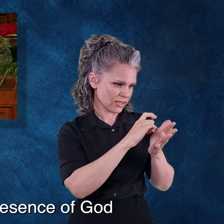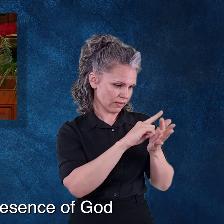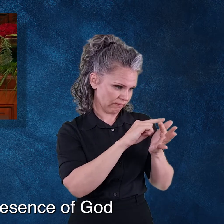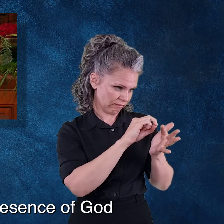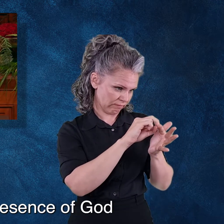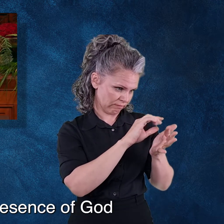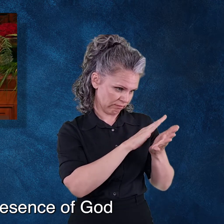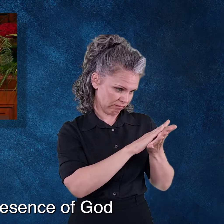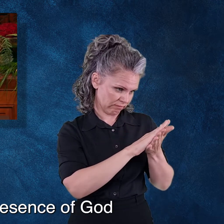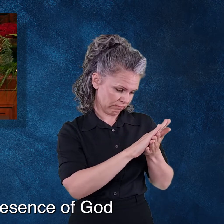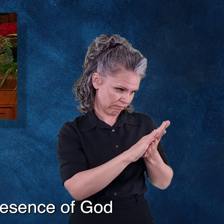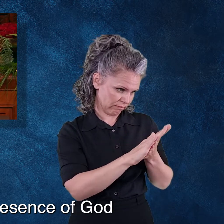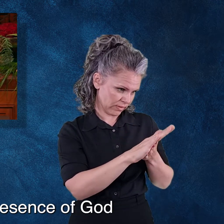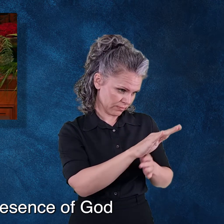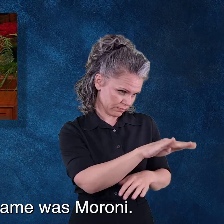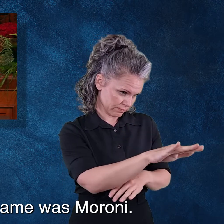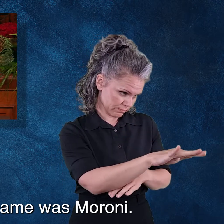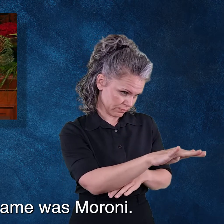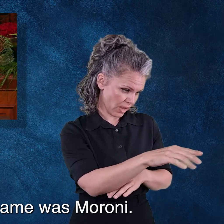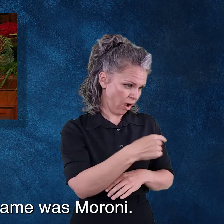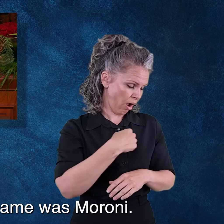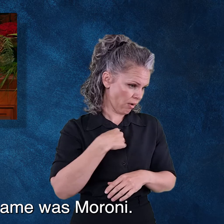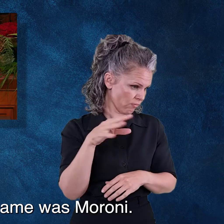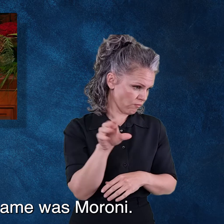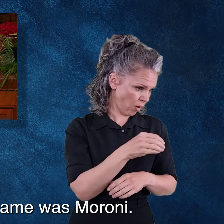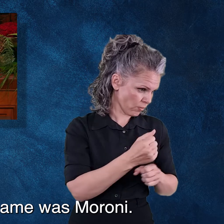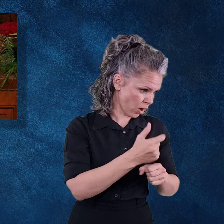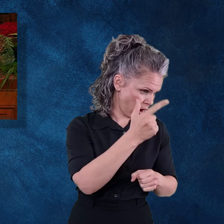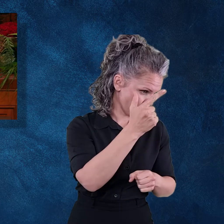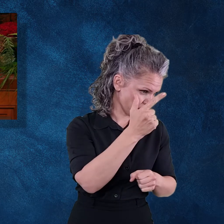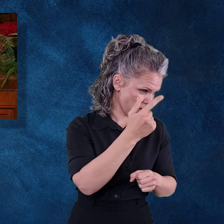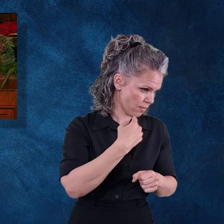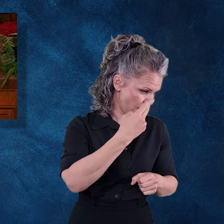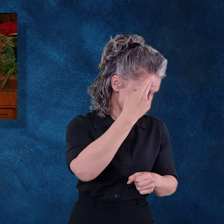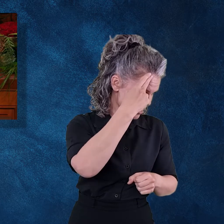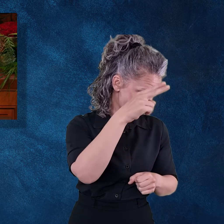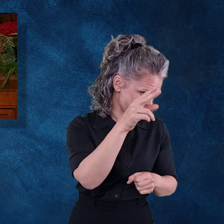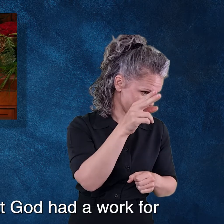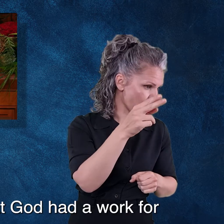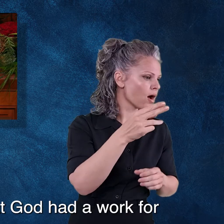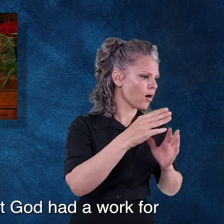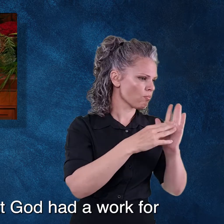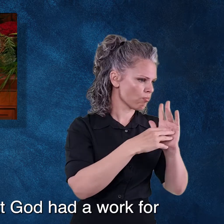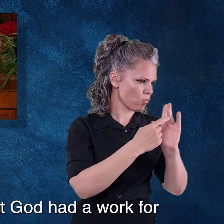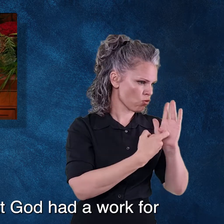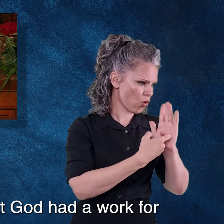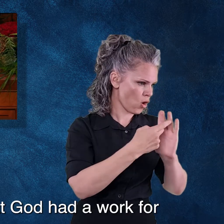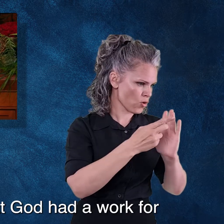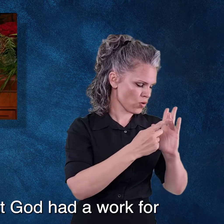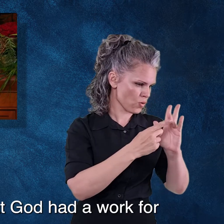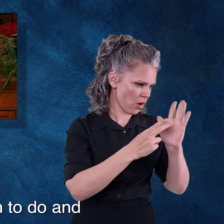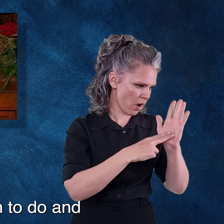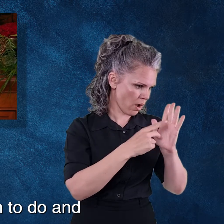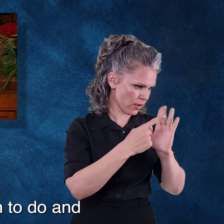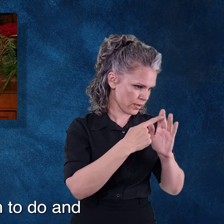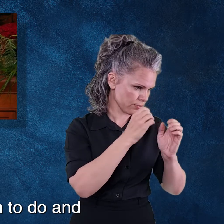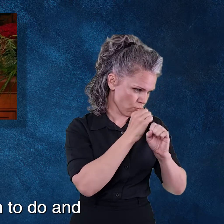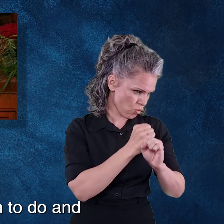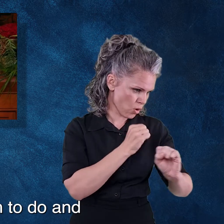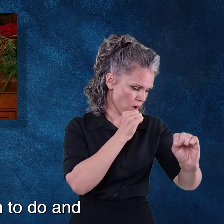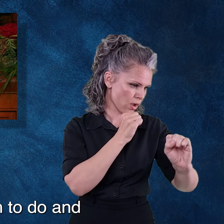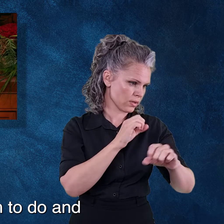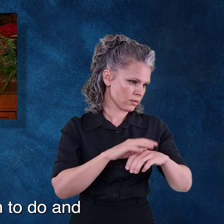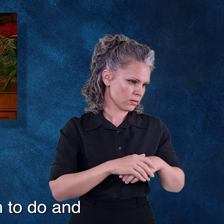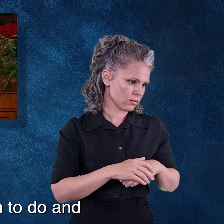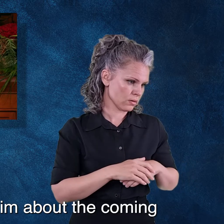sent from the presence of God and that his name was Moroni. He explained that God had a work for Joseph to